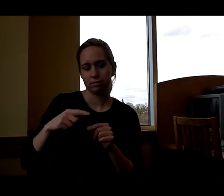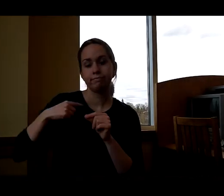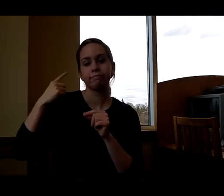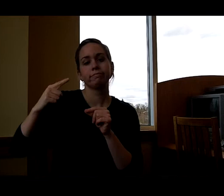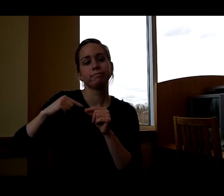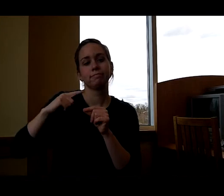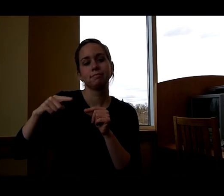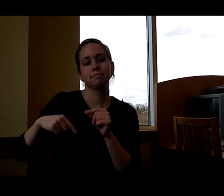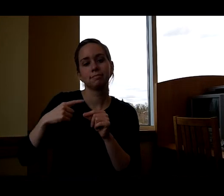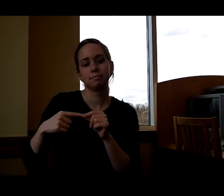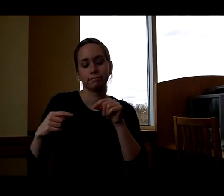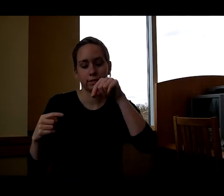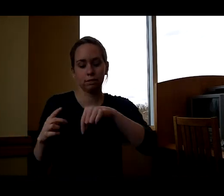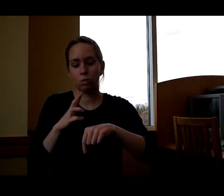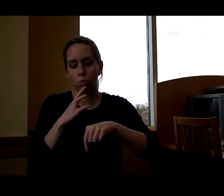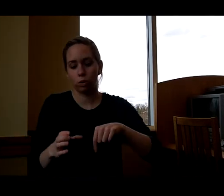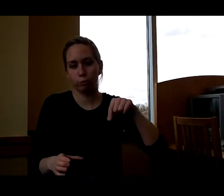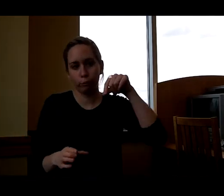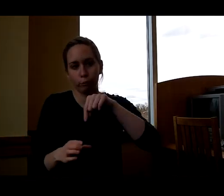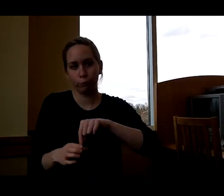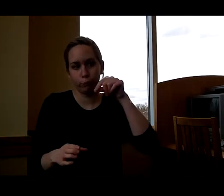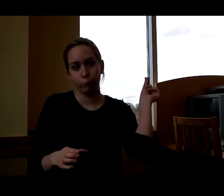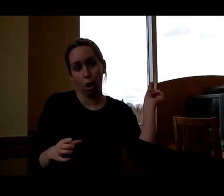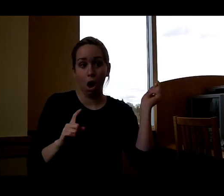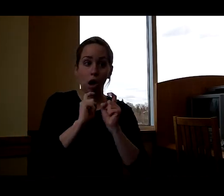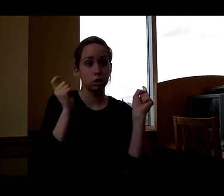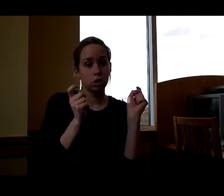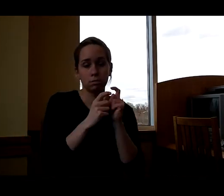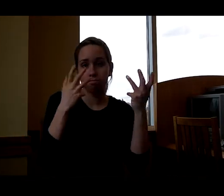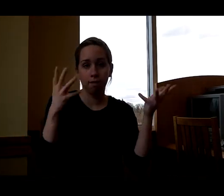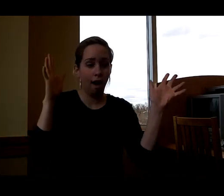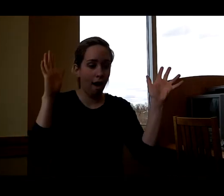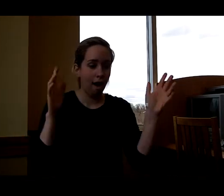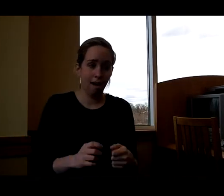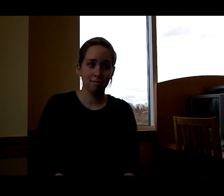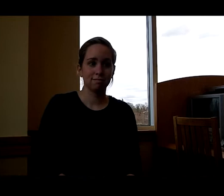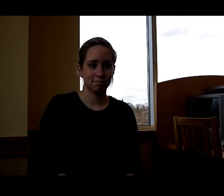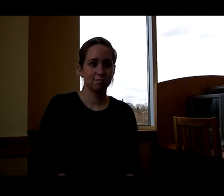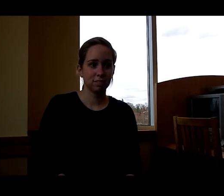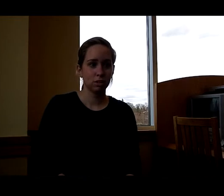it, dip it in some water, presto, change your wet bulb thermometer. We actually had two more of this already.